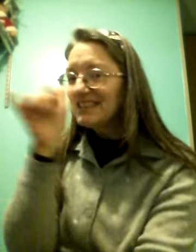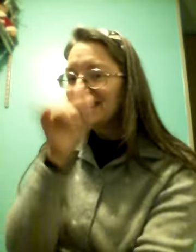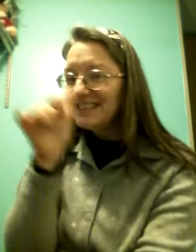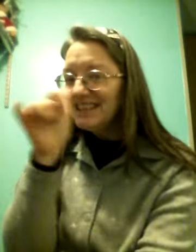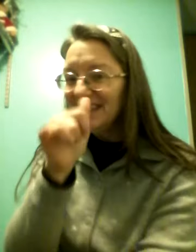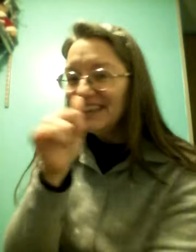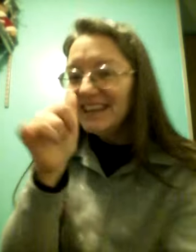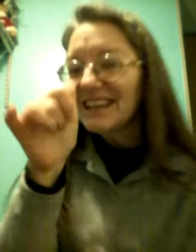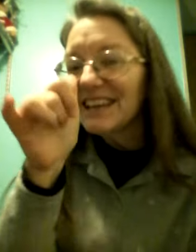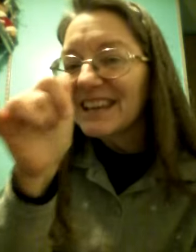silly,